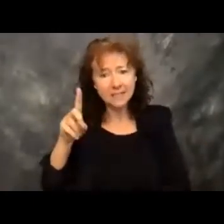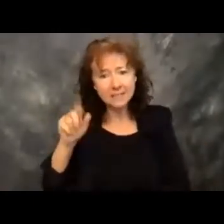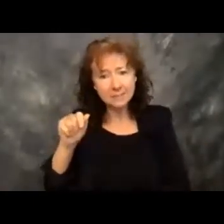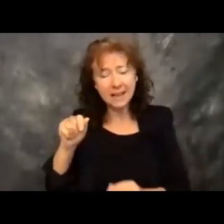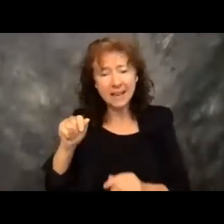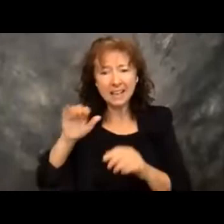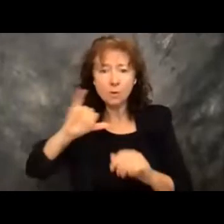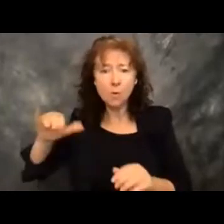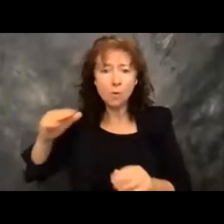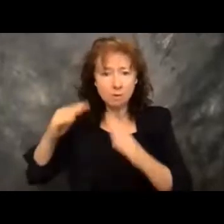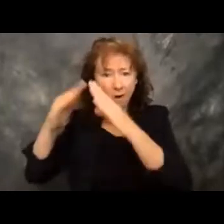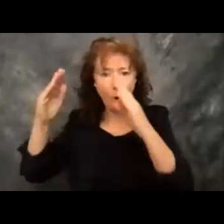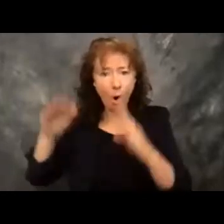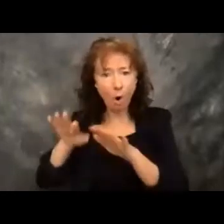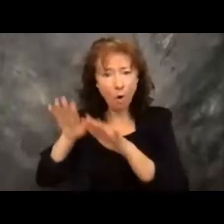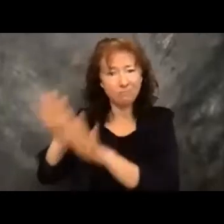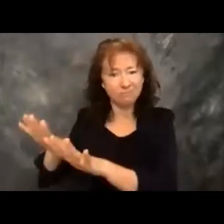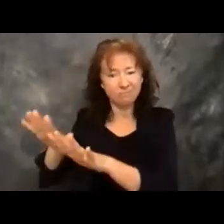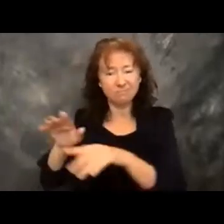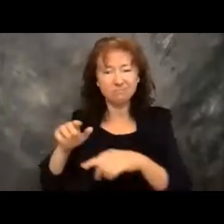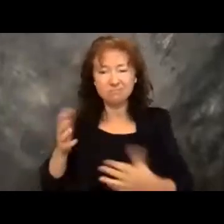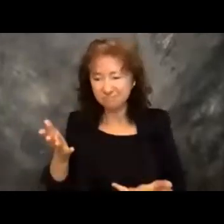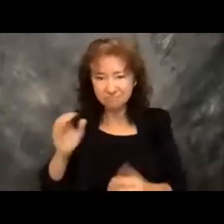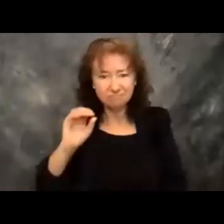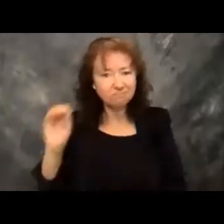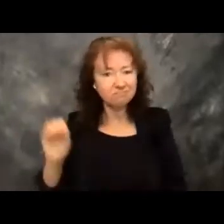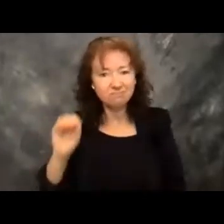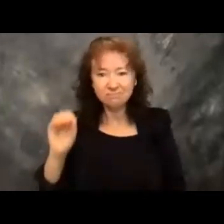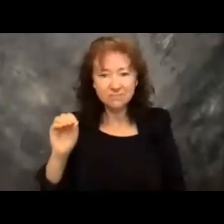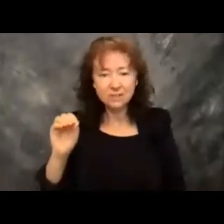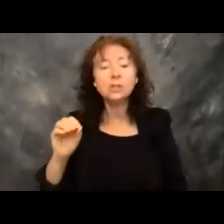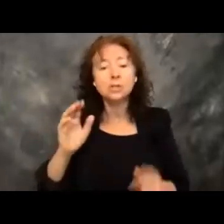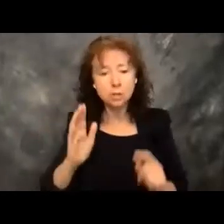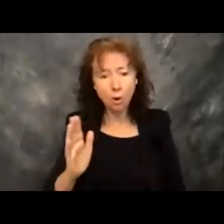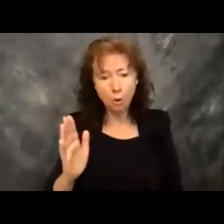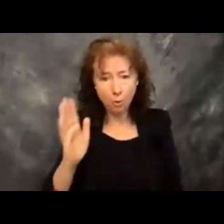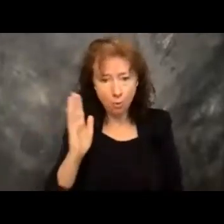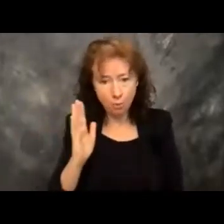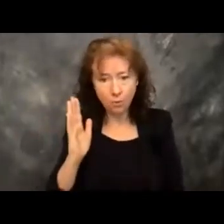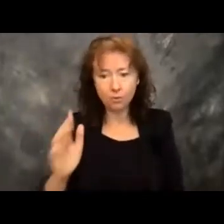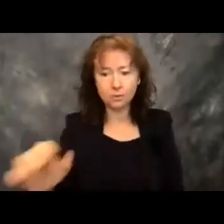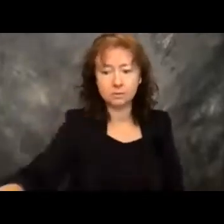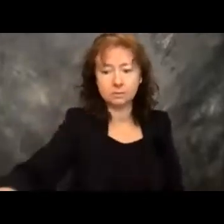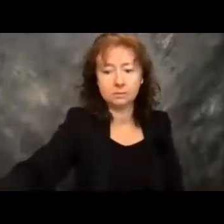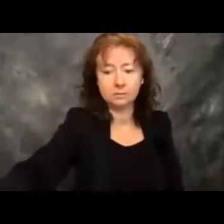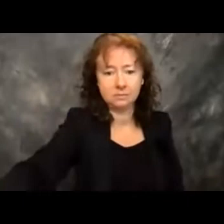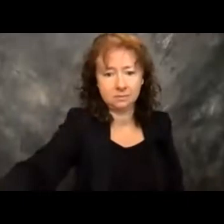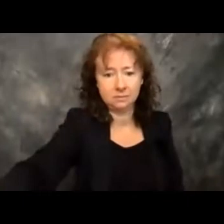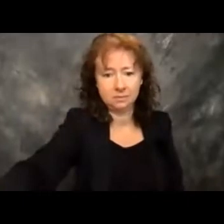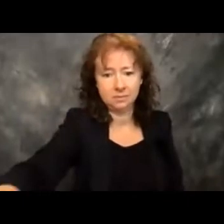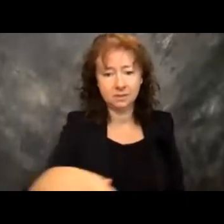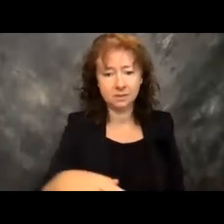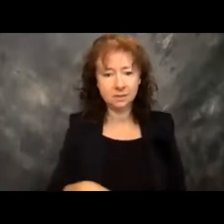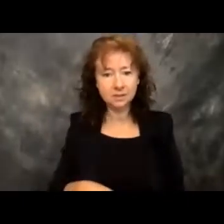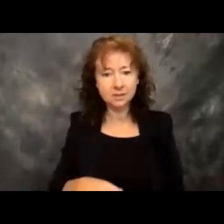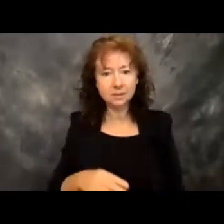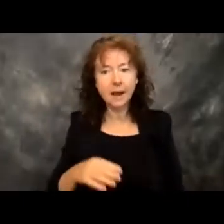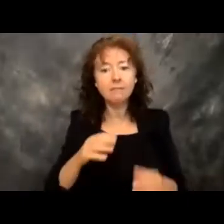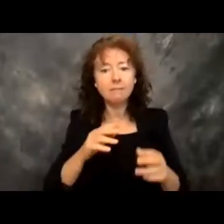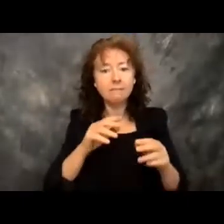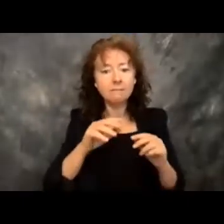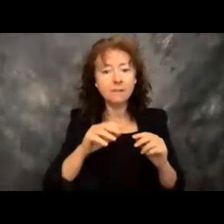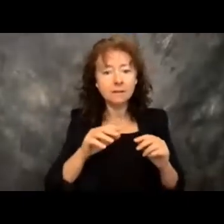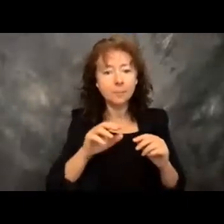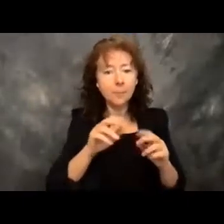previously we have a policy that elderly people and people with disability or people have